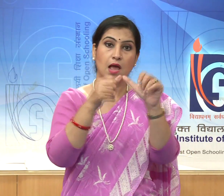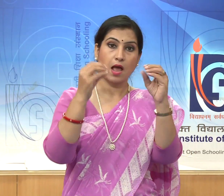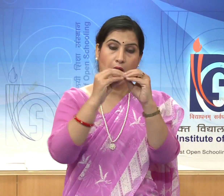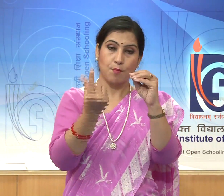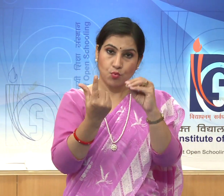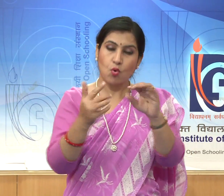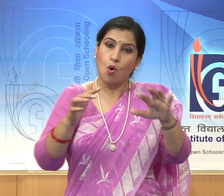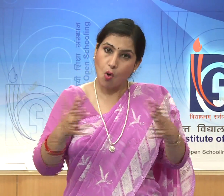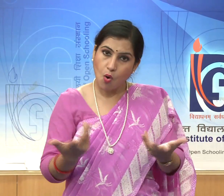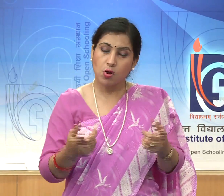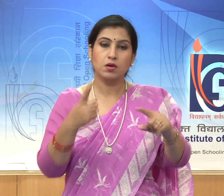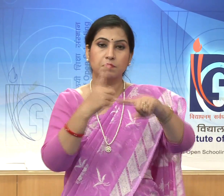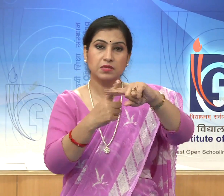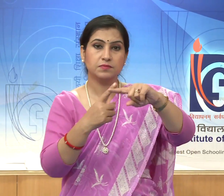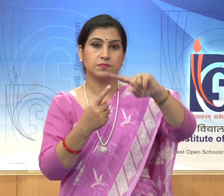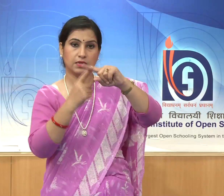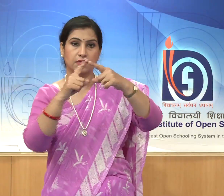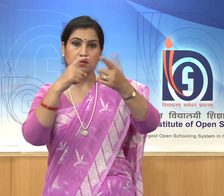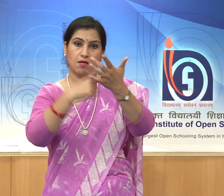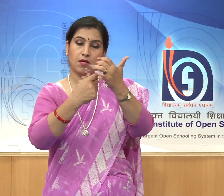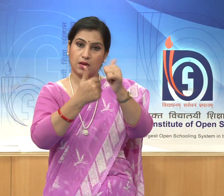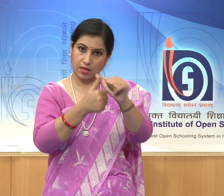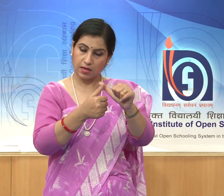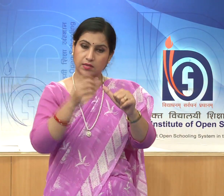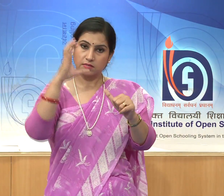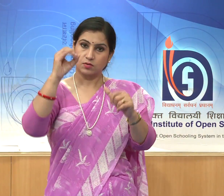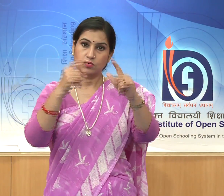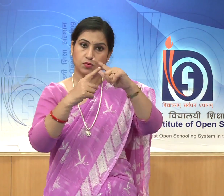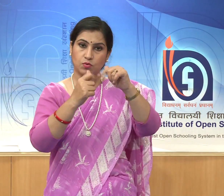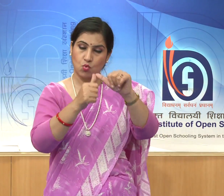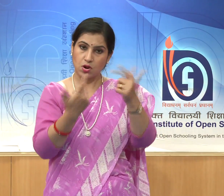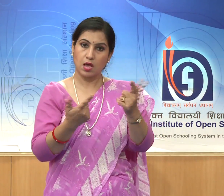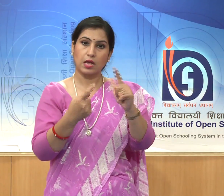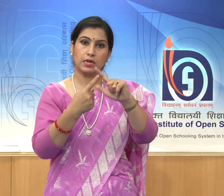and terracotta temples of Bengal and Orissa